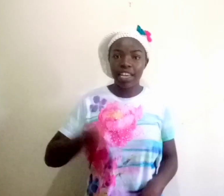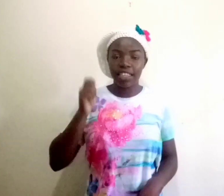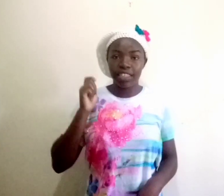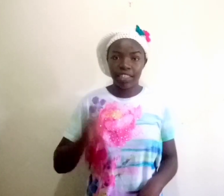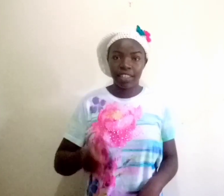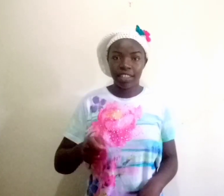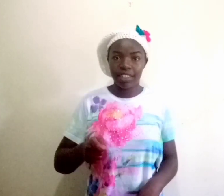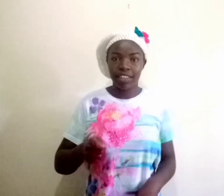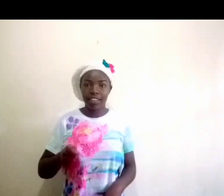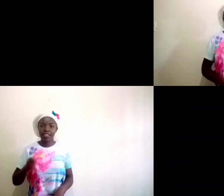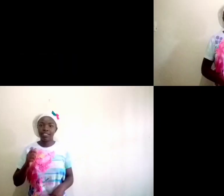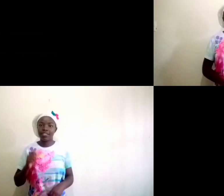Judges.